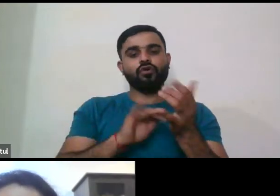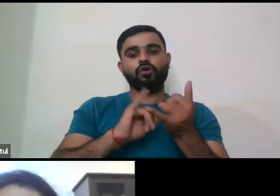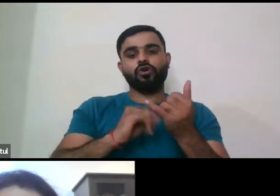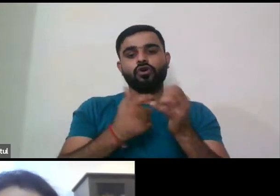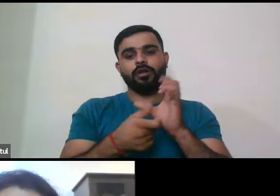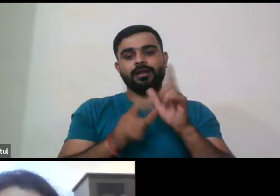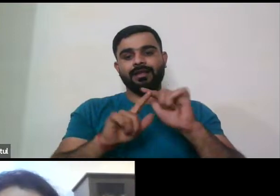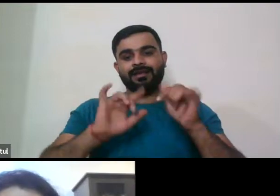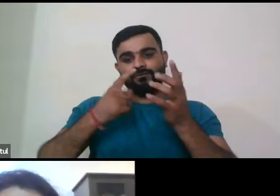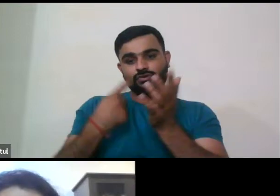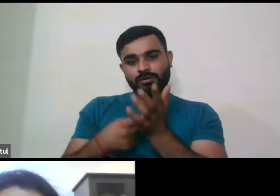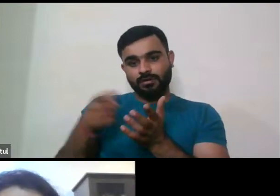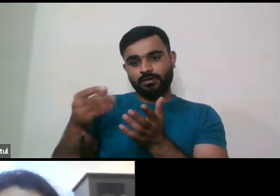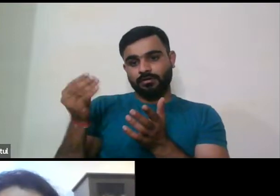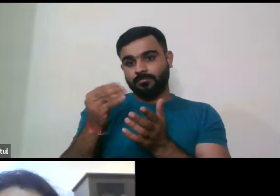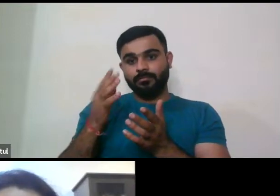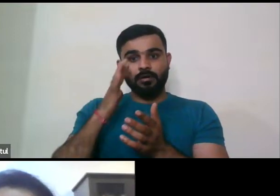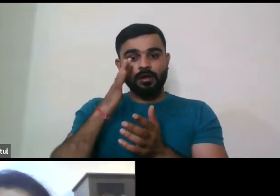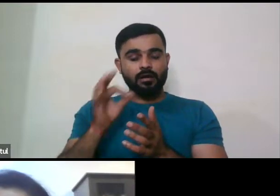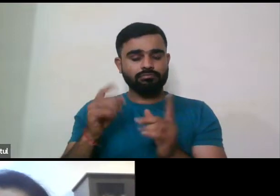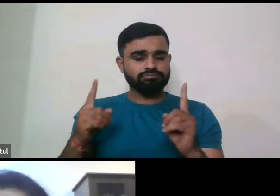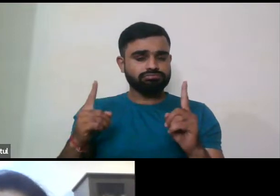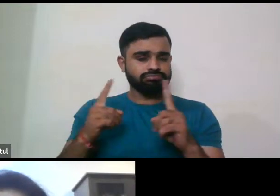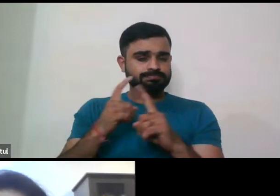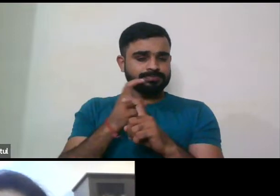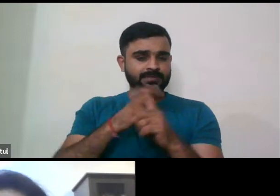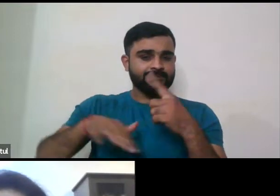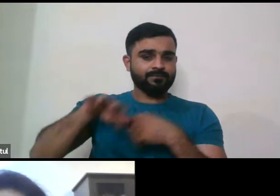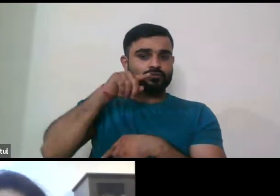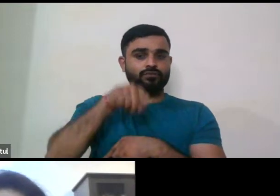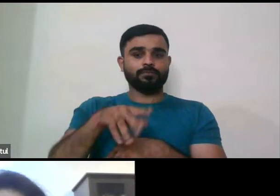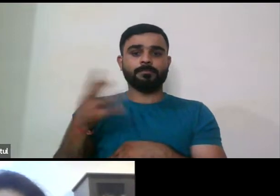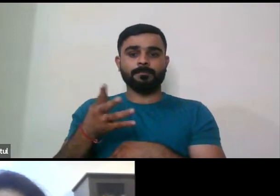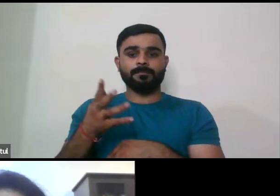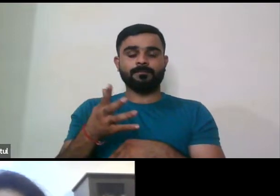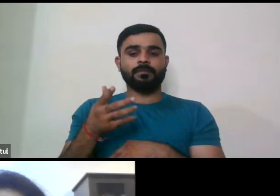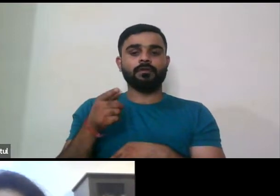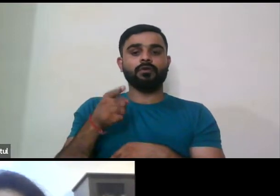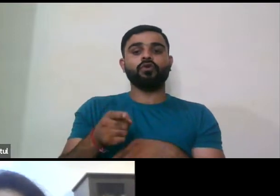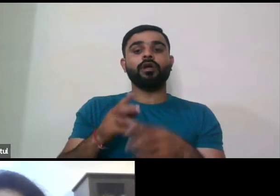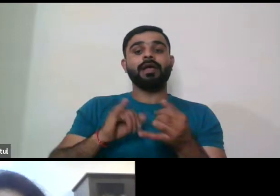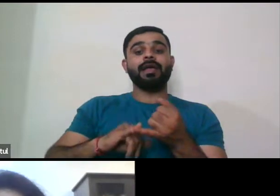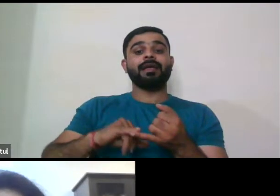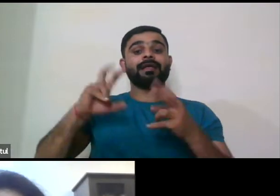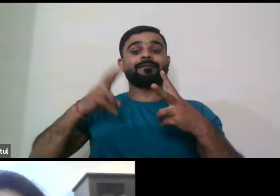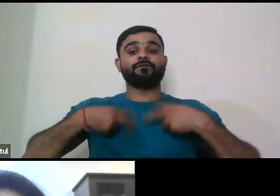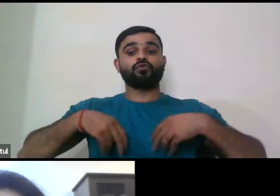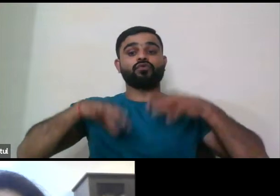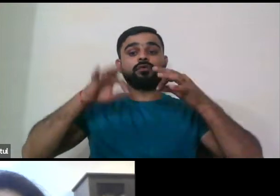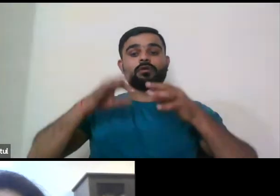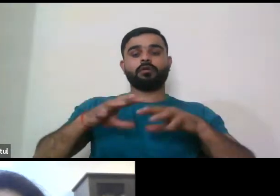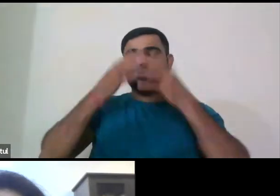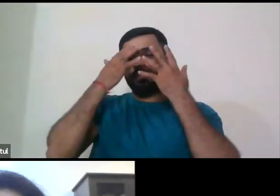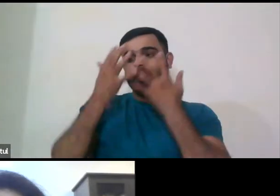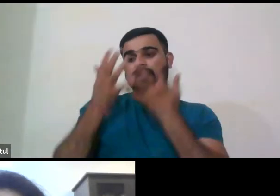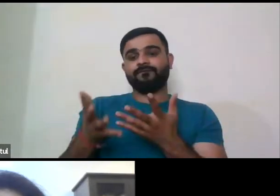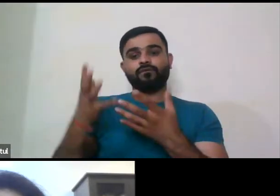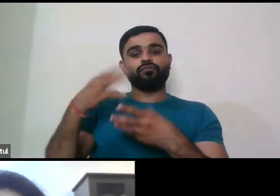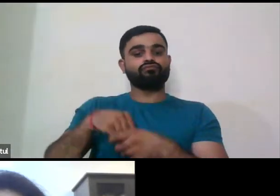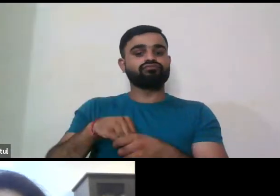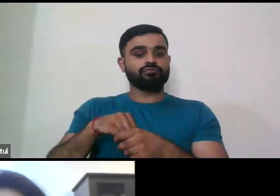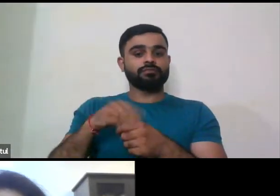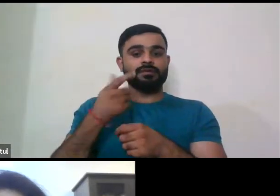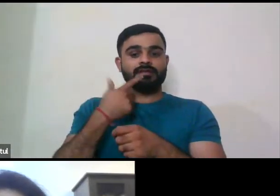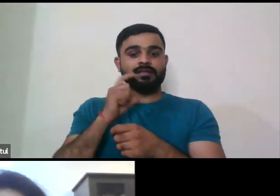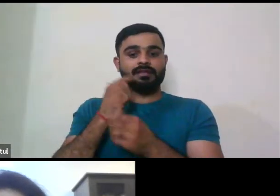but it takes care of something very crucial, which is that because the Supreme Court is so burdened with cases,